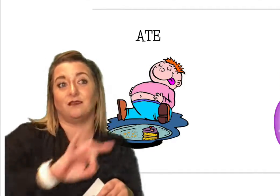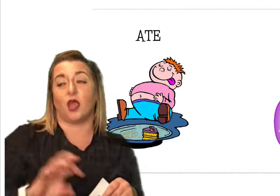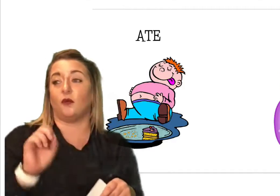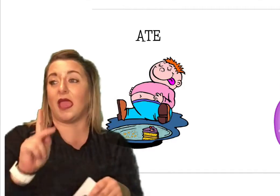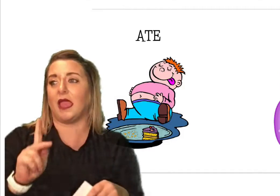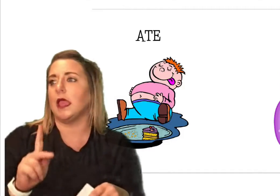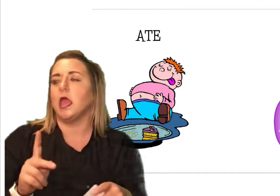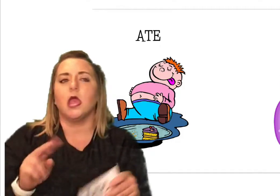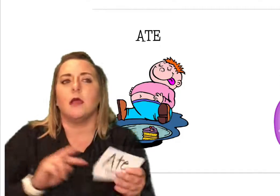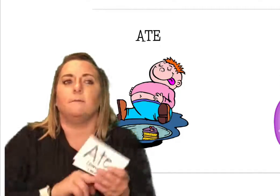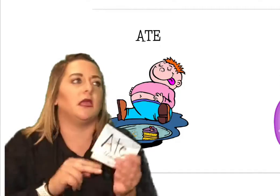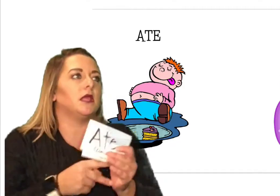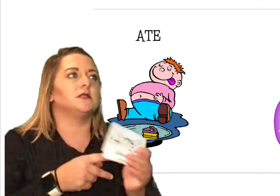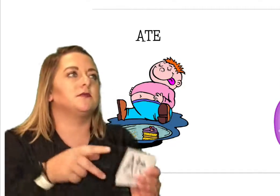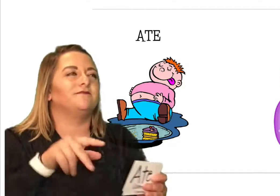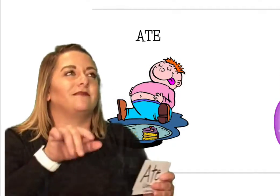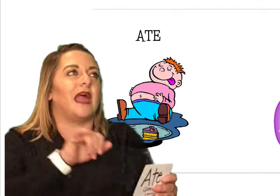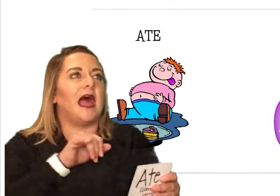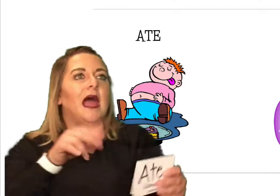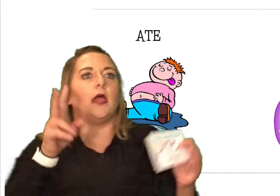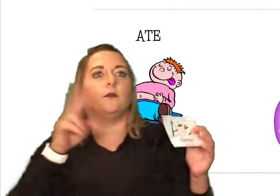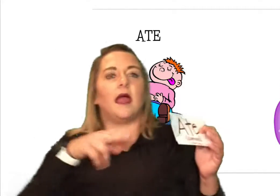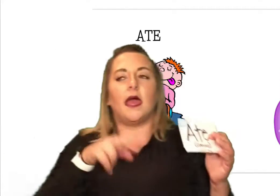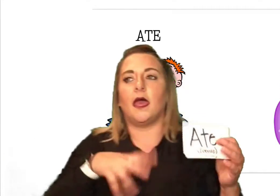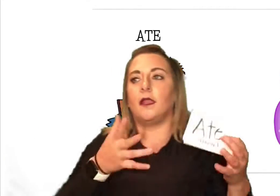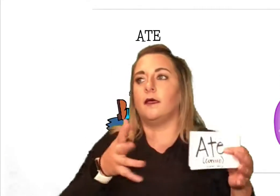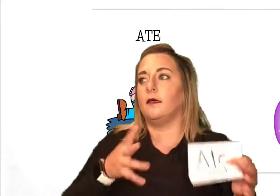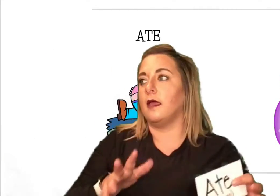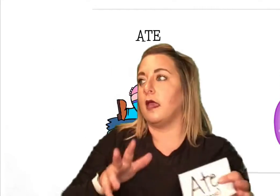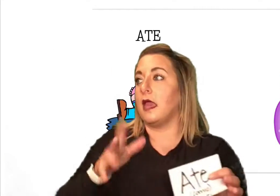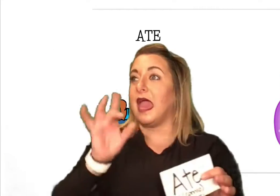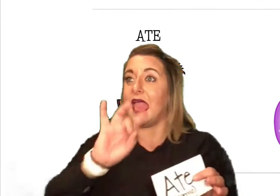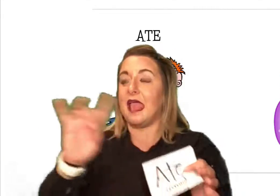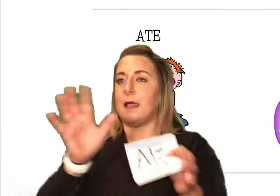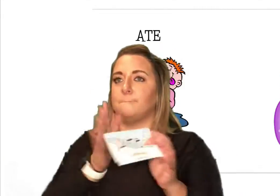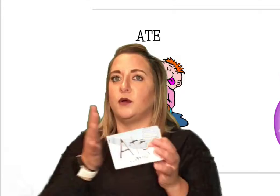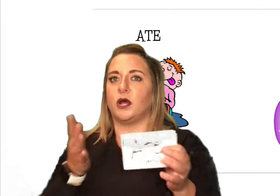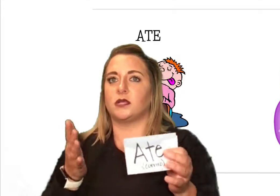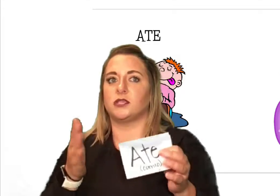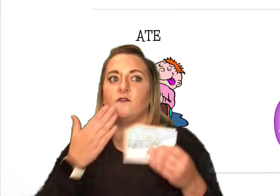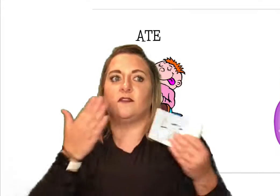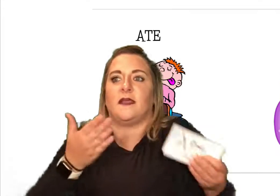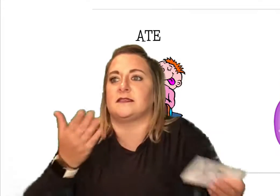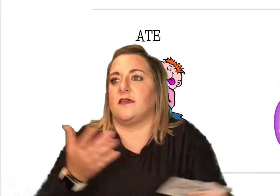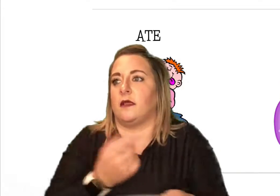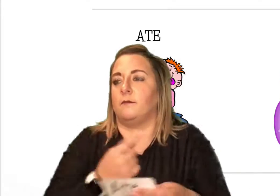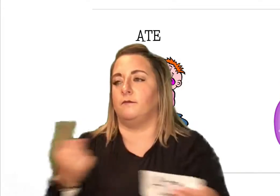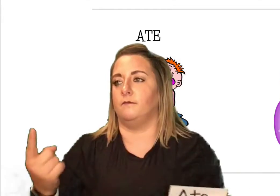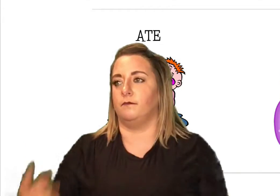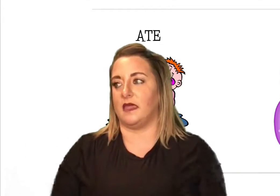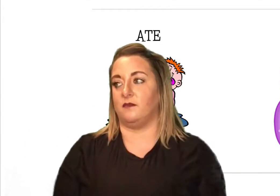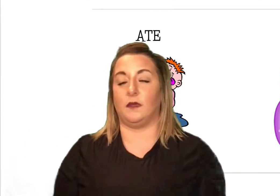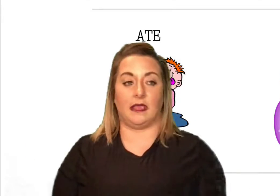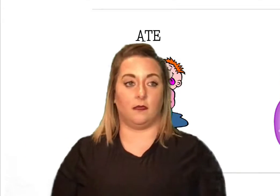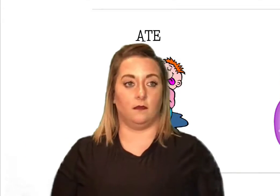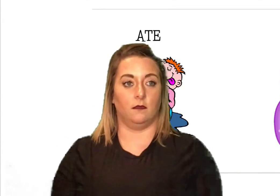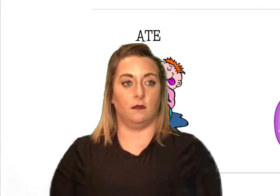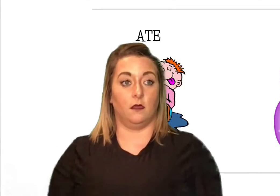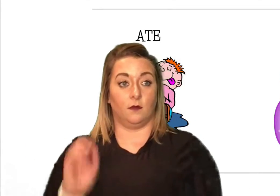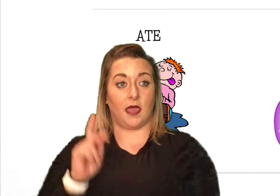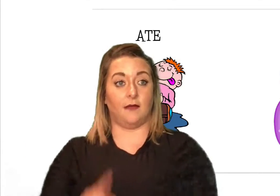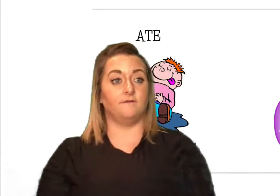8. Okay? Means I read 8 books over Thanksgiving that